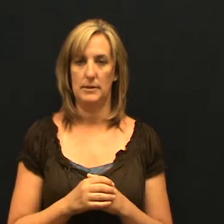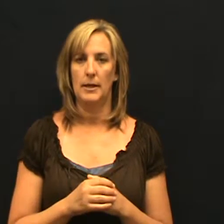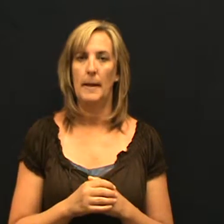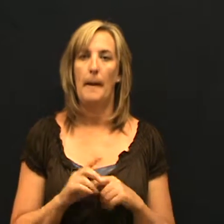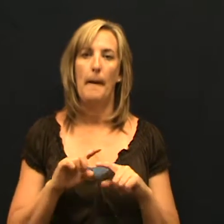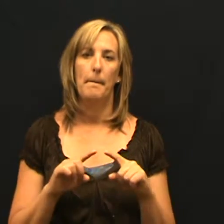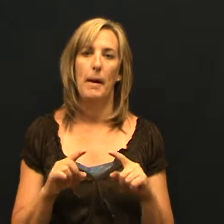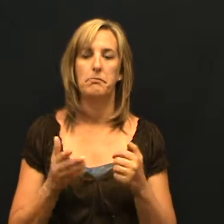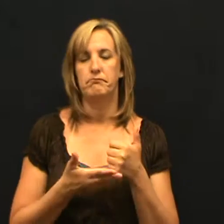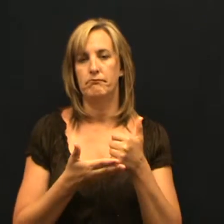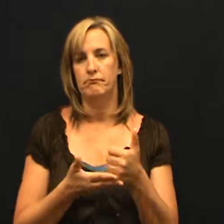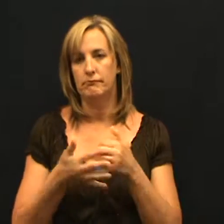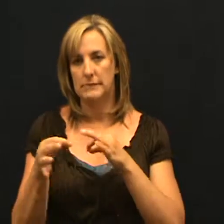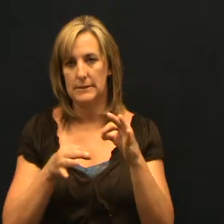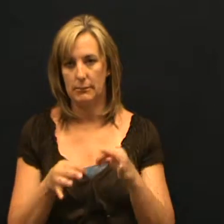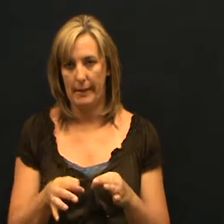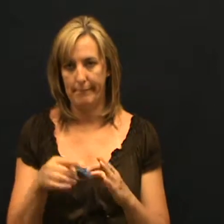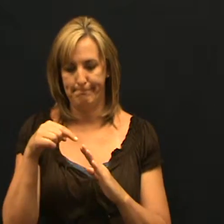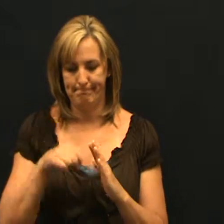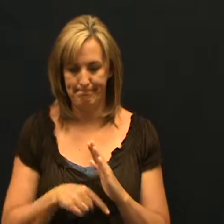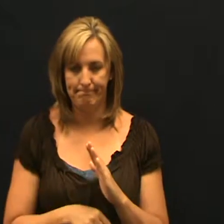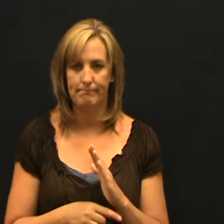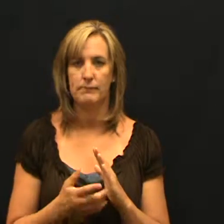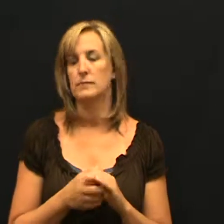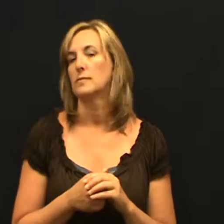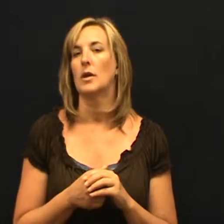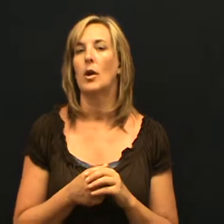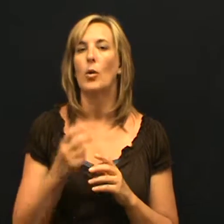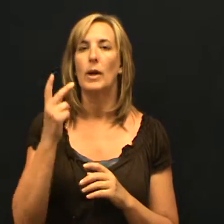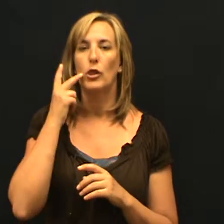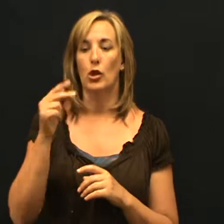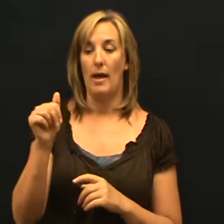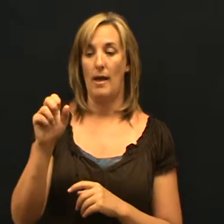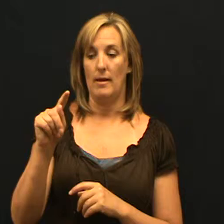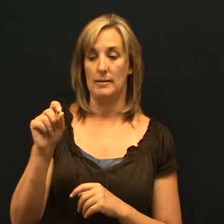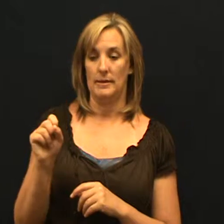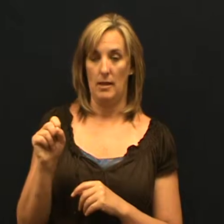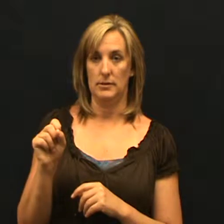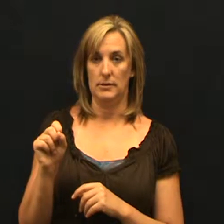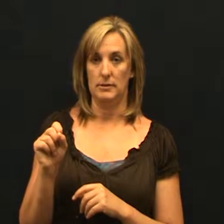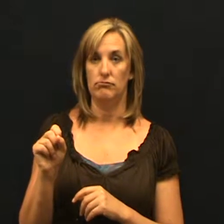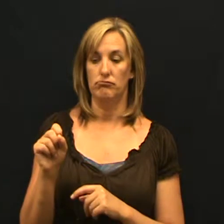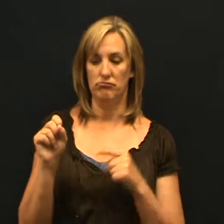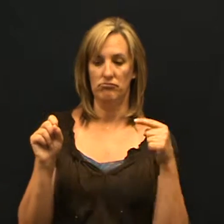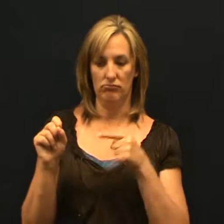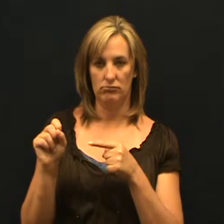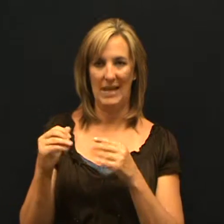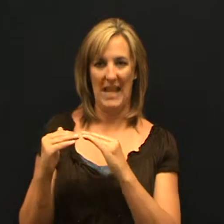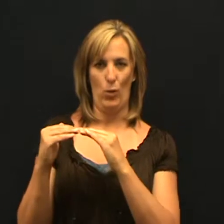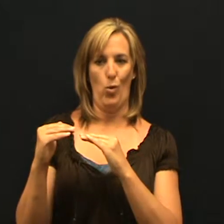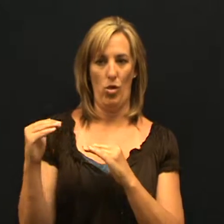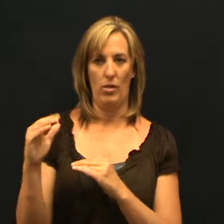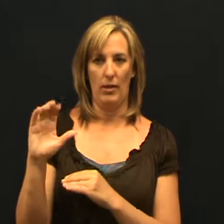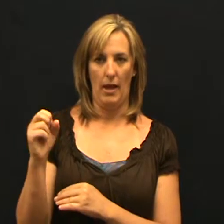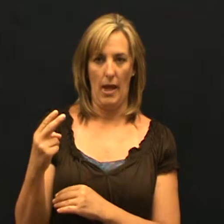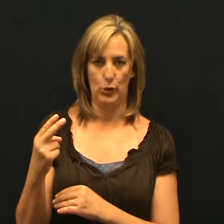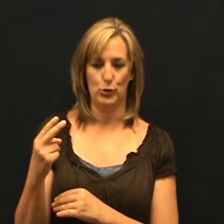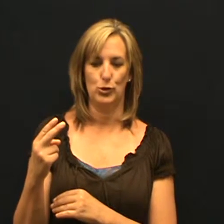this. As assets, we can look at assets as cash plus everything else. So cash plus non-cash assets